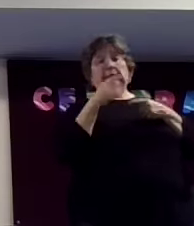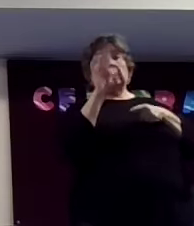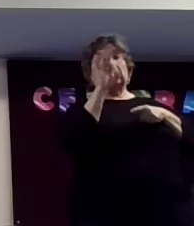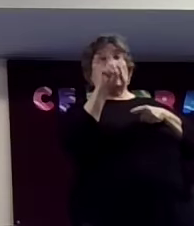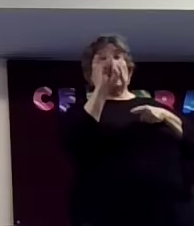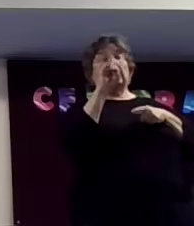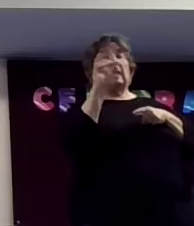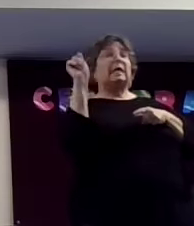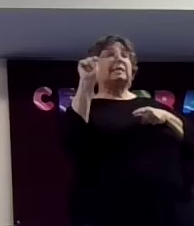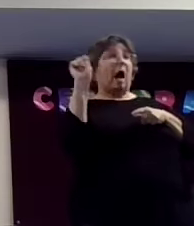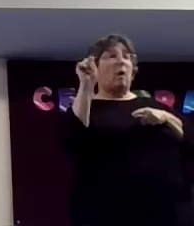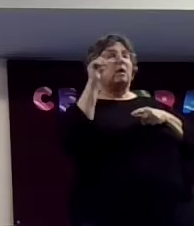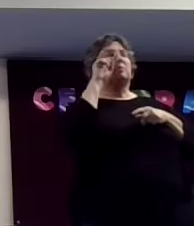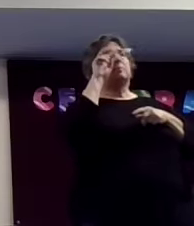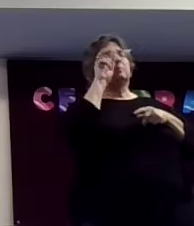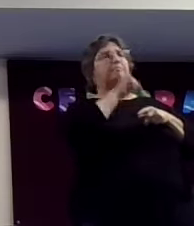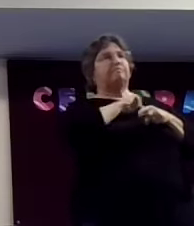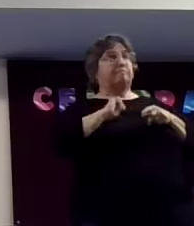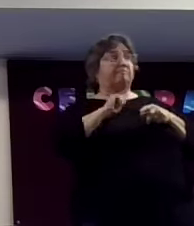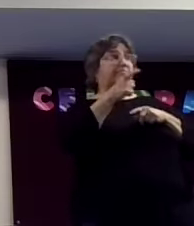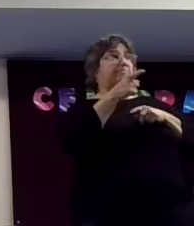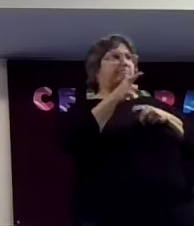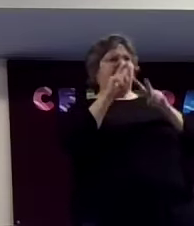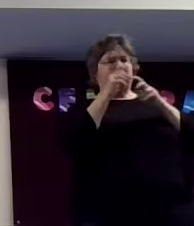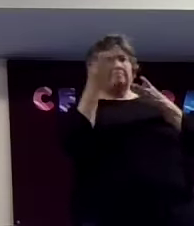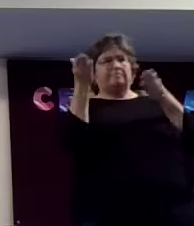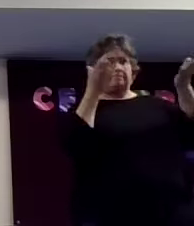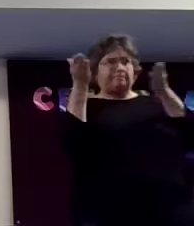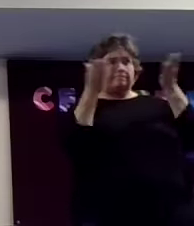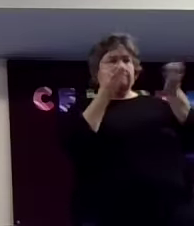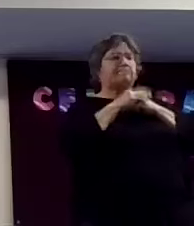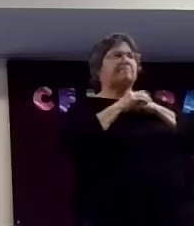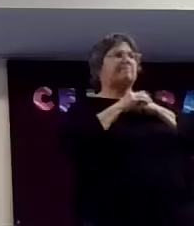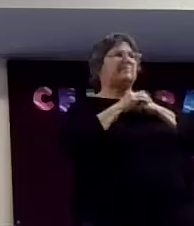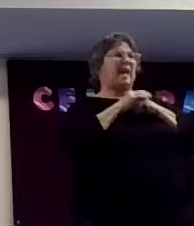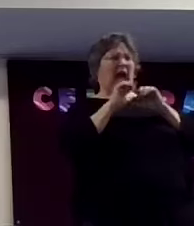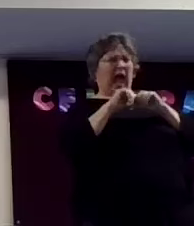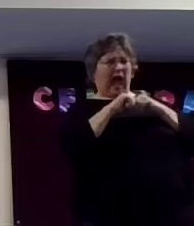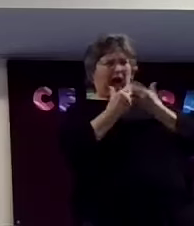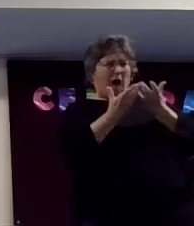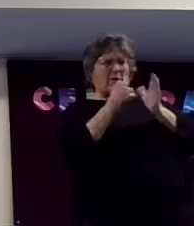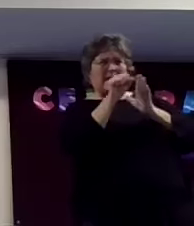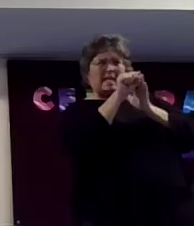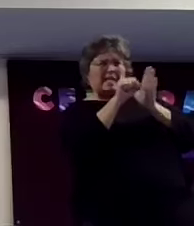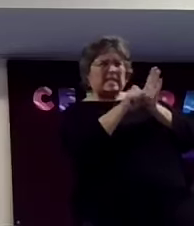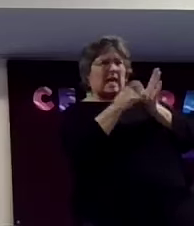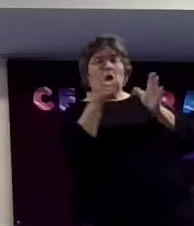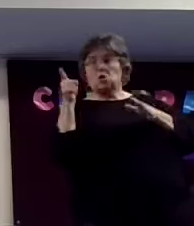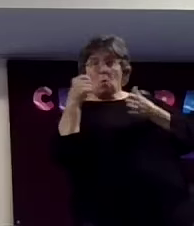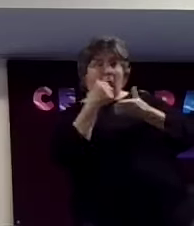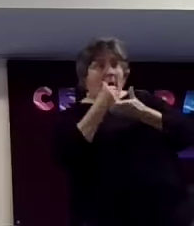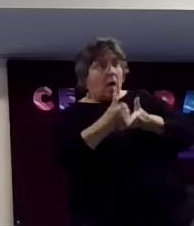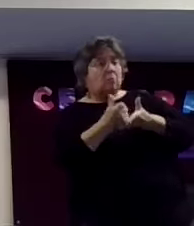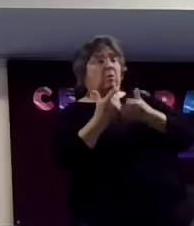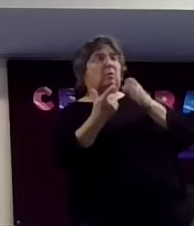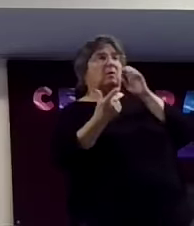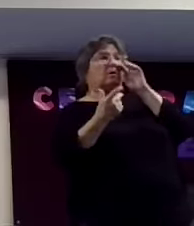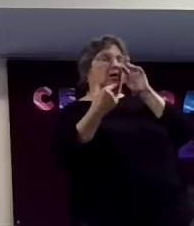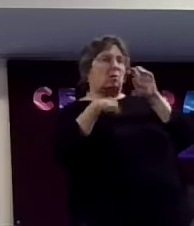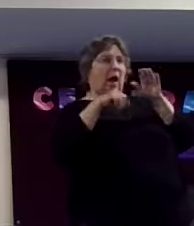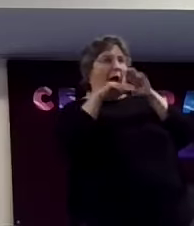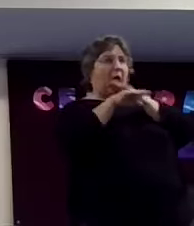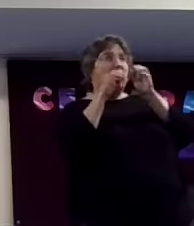90s homeowner in Tonawanda. And in looking at services, how can the state or you help